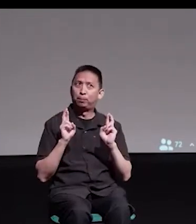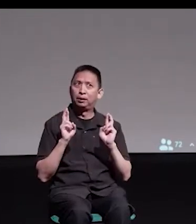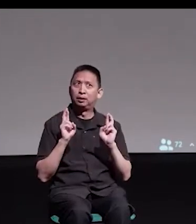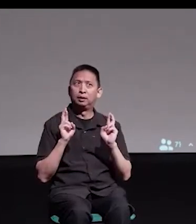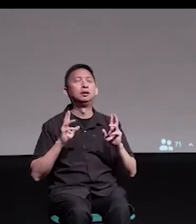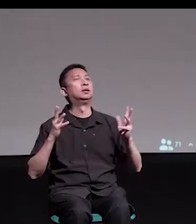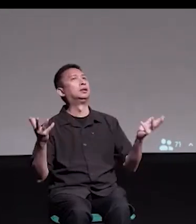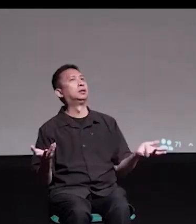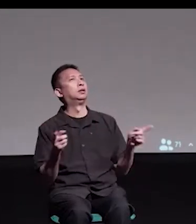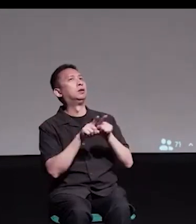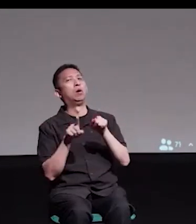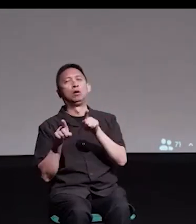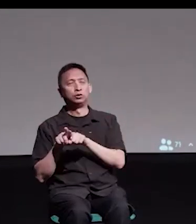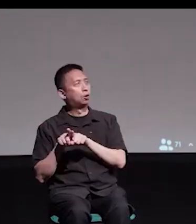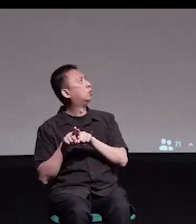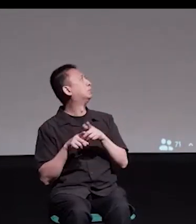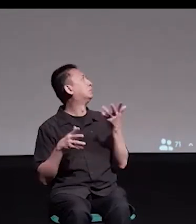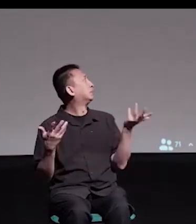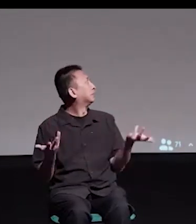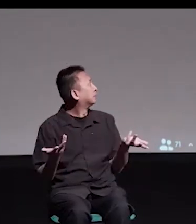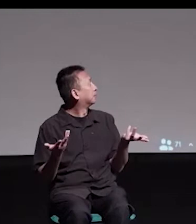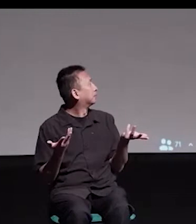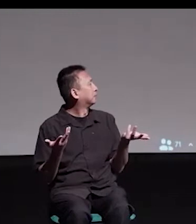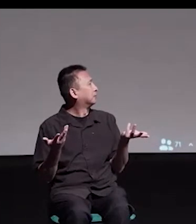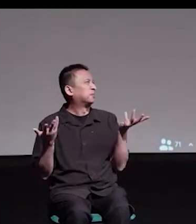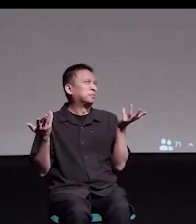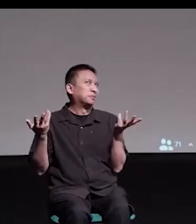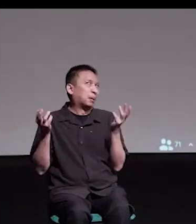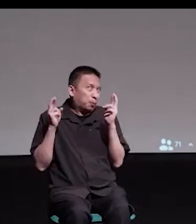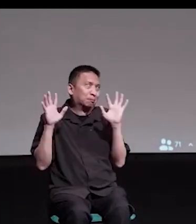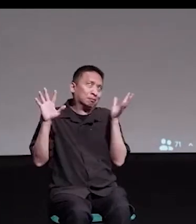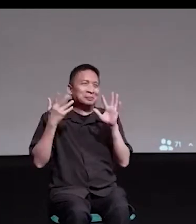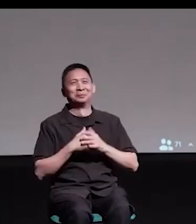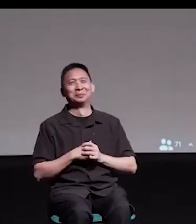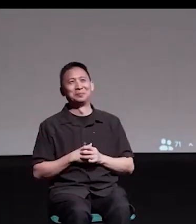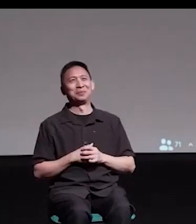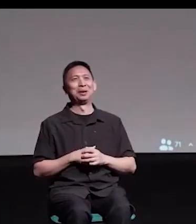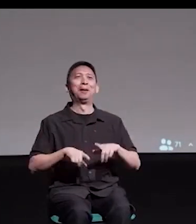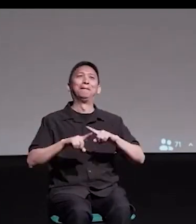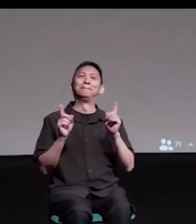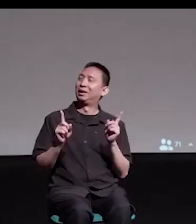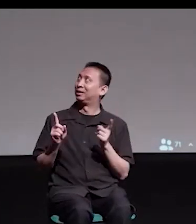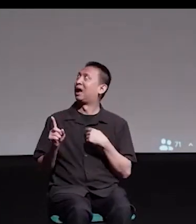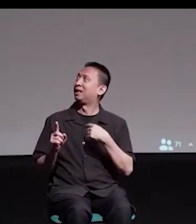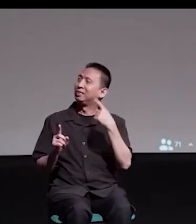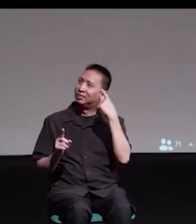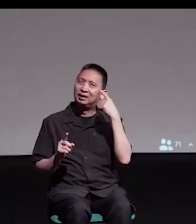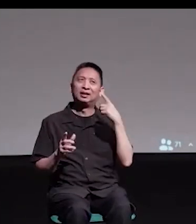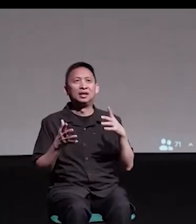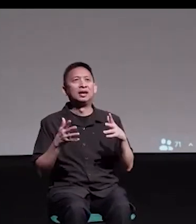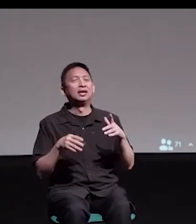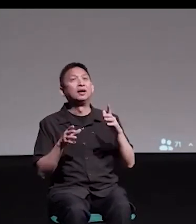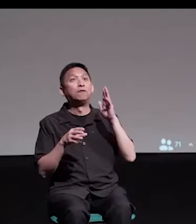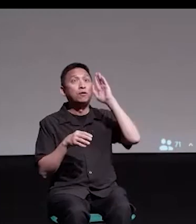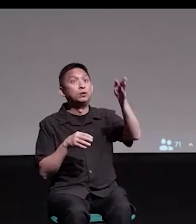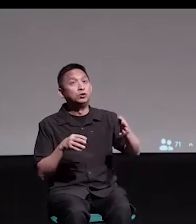And certainly there's, well, at any rate. But yes, I think into the future, the idea